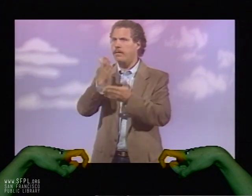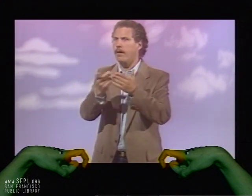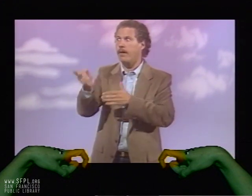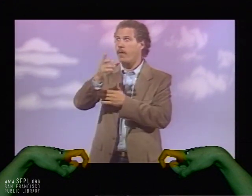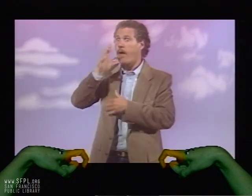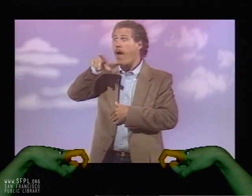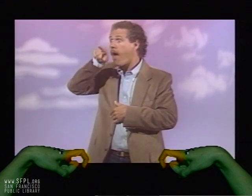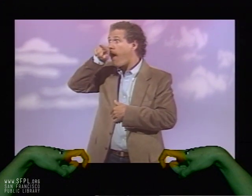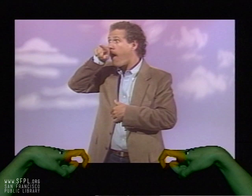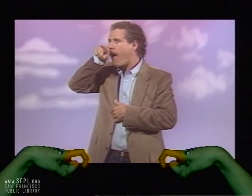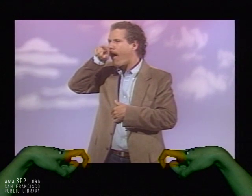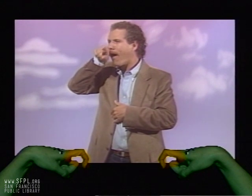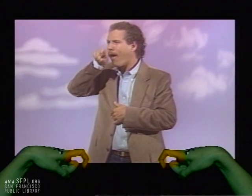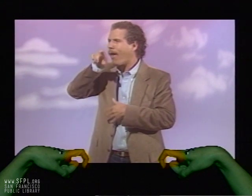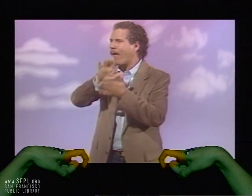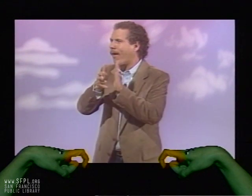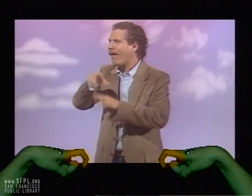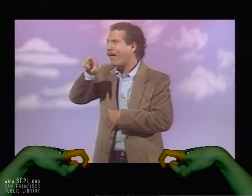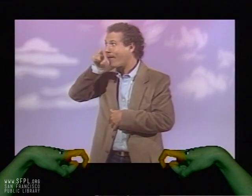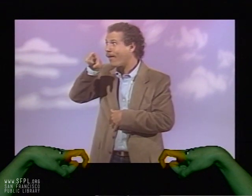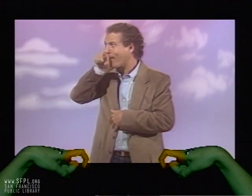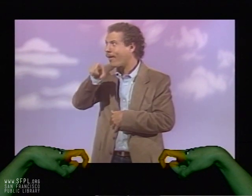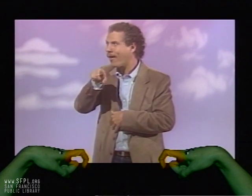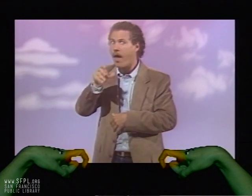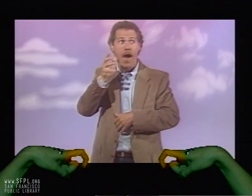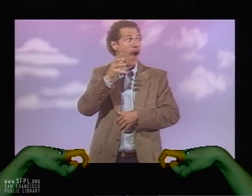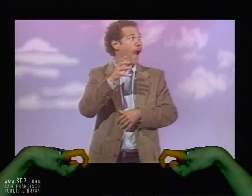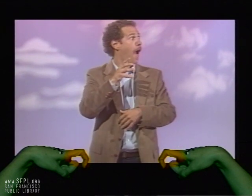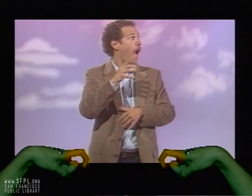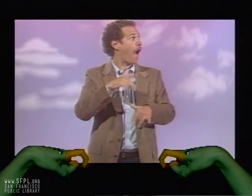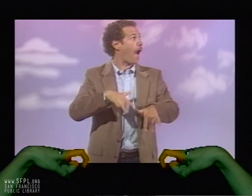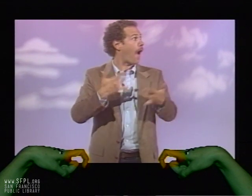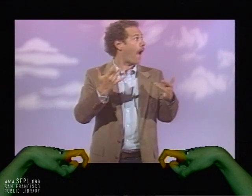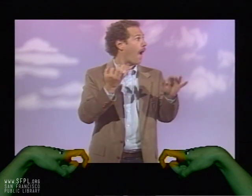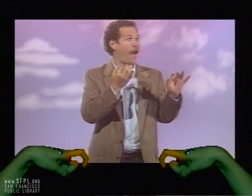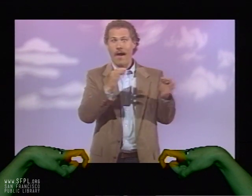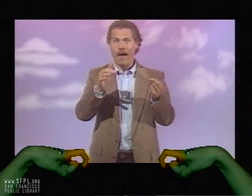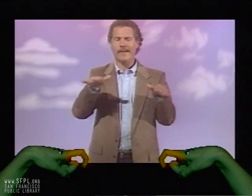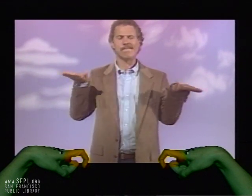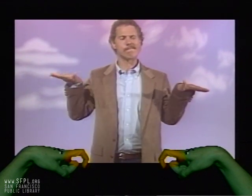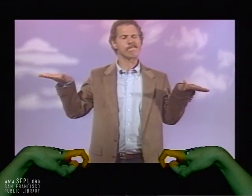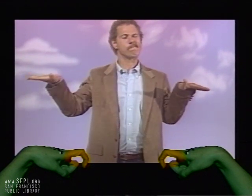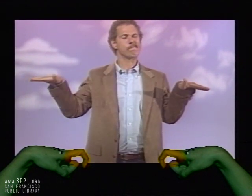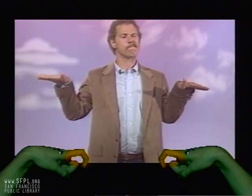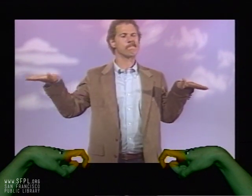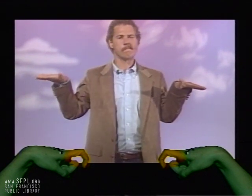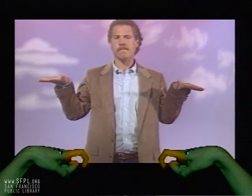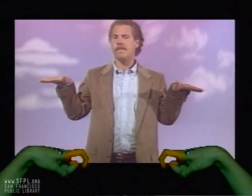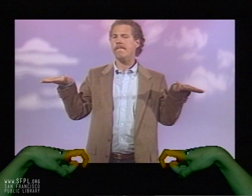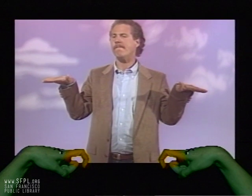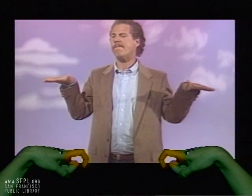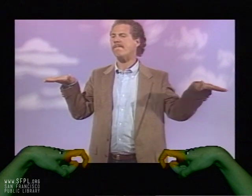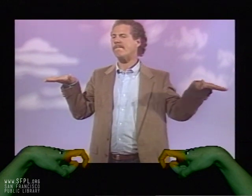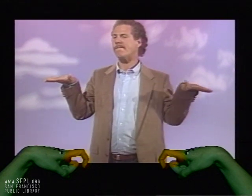an exercise to expand their wingspan. With enough practice and drill, someday they may look just like us.